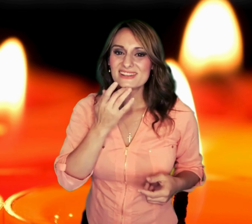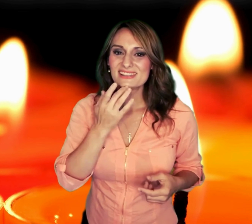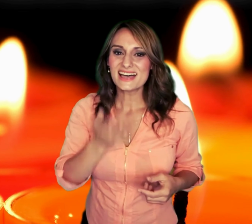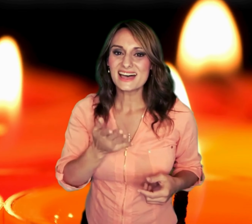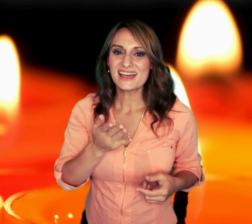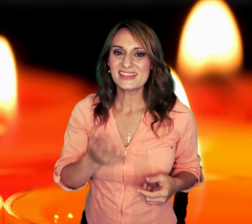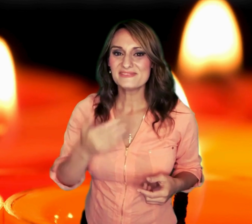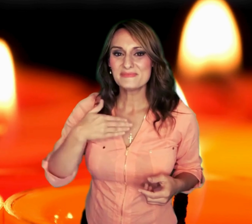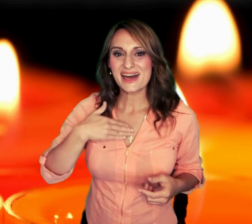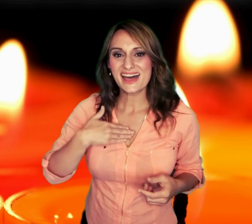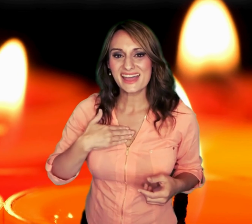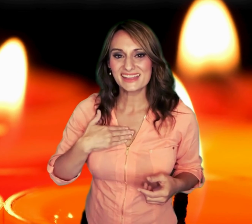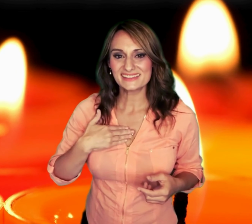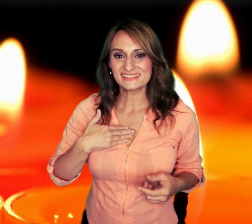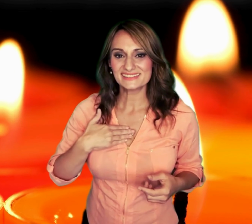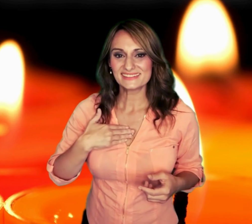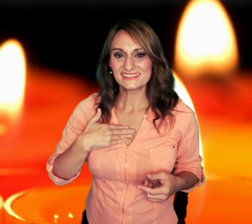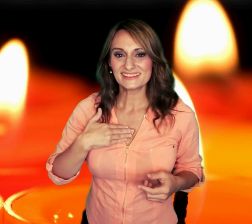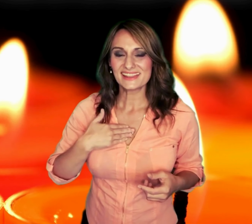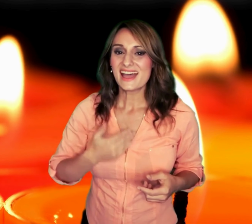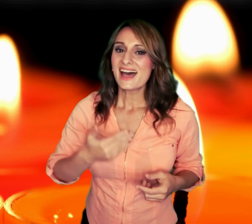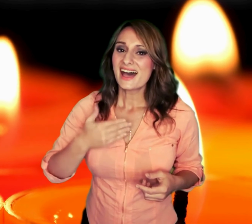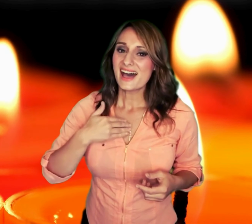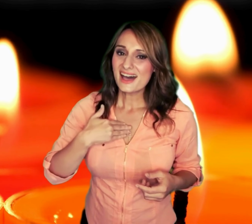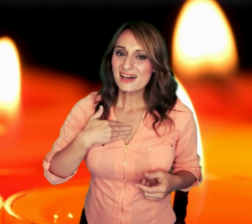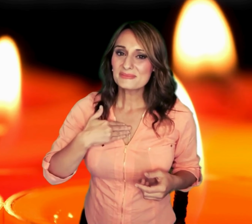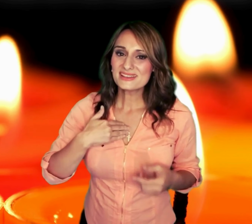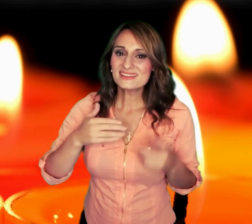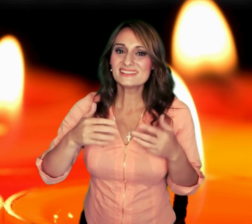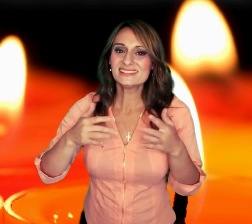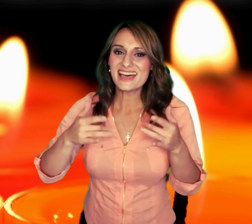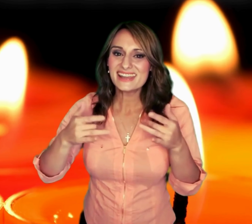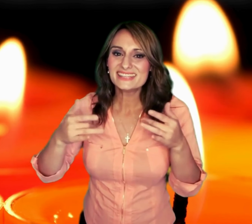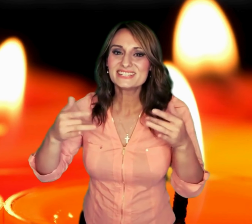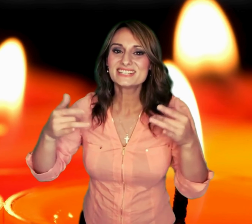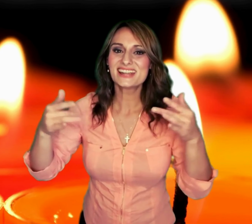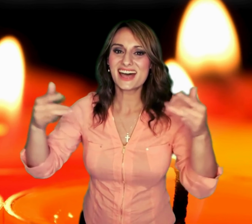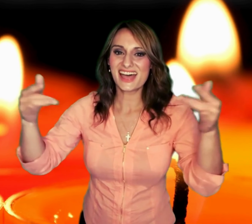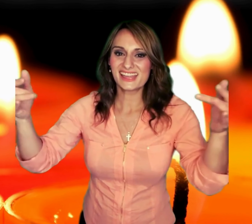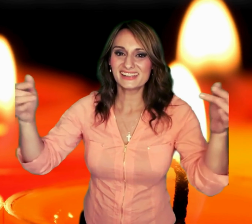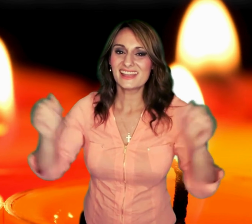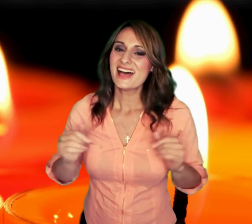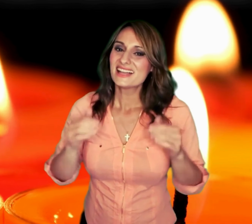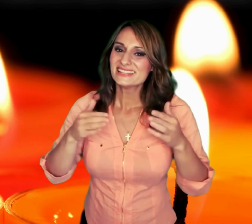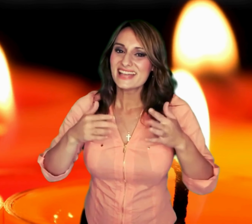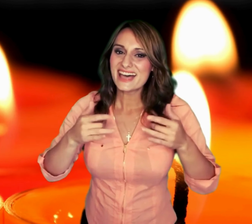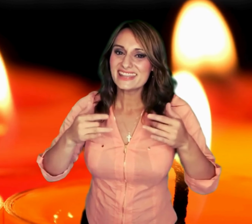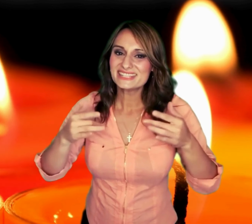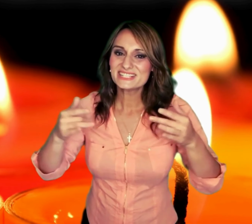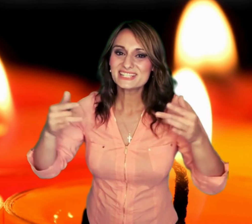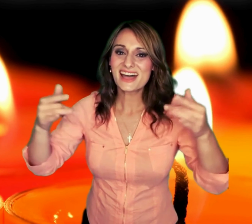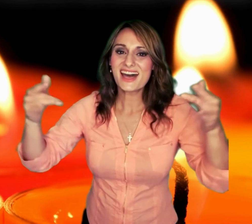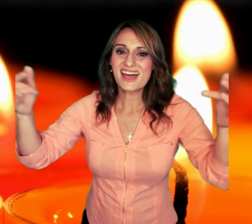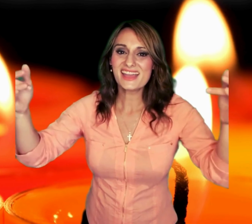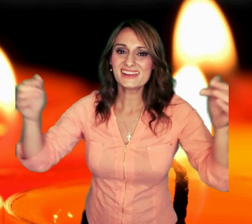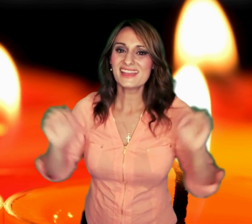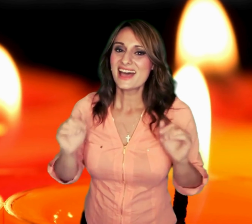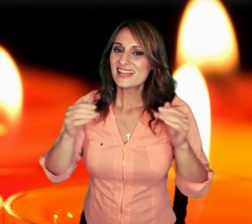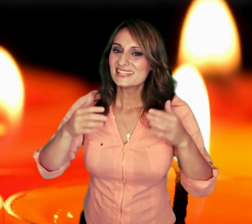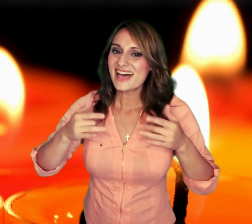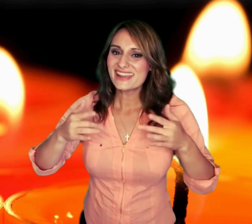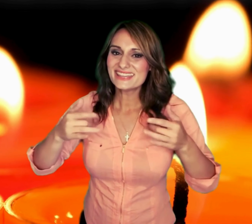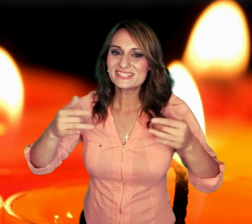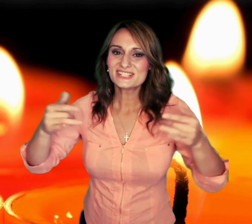This little light of mine, I'm gonna let it shine. Let it